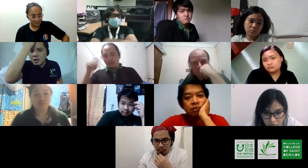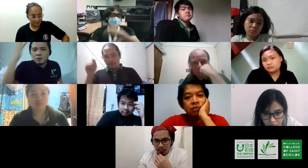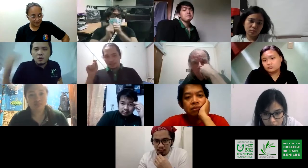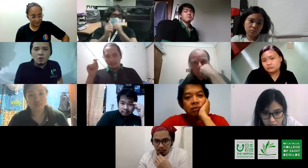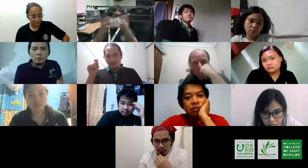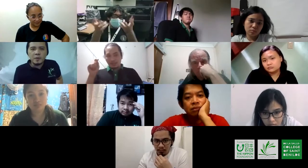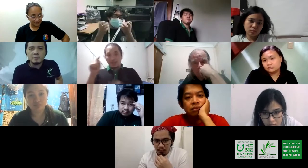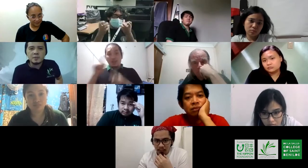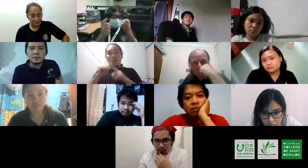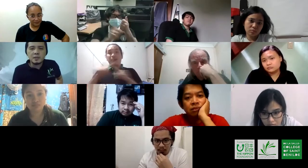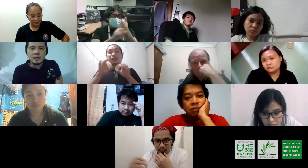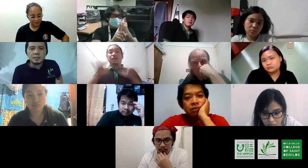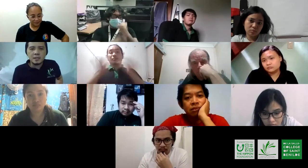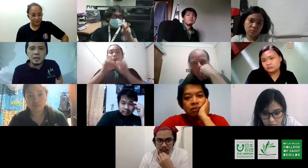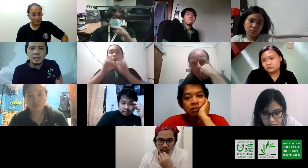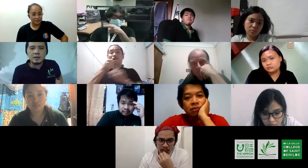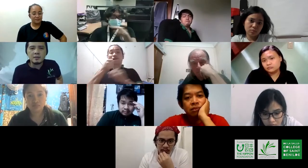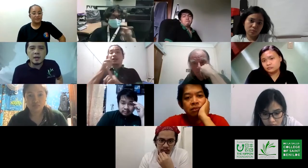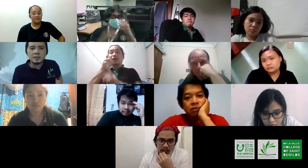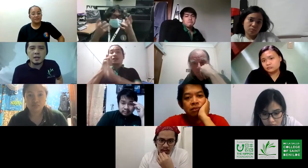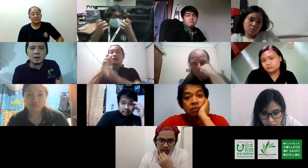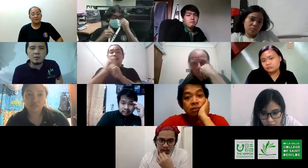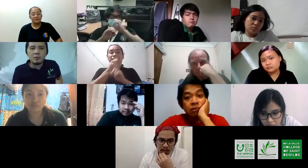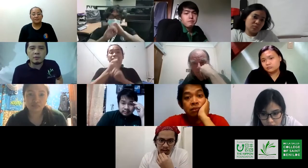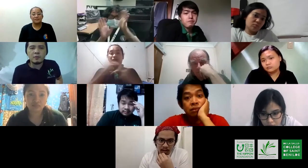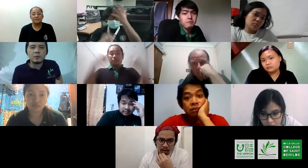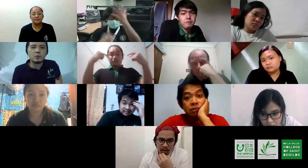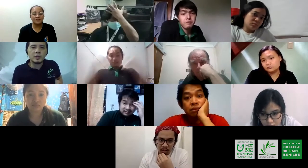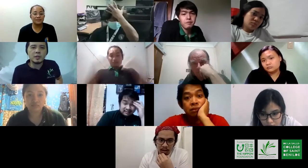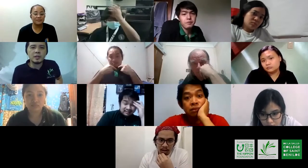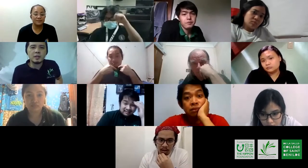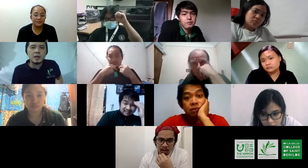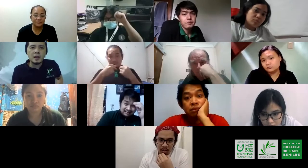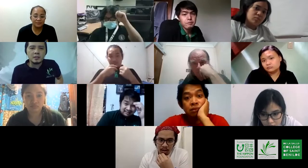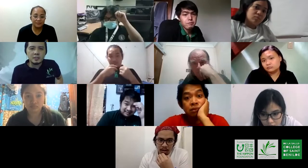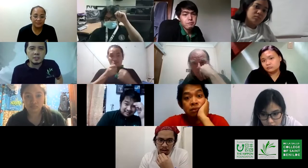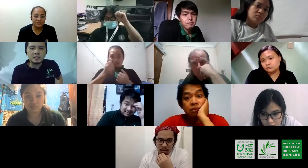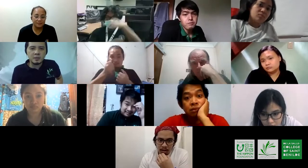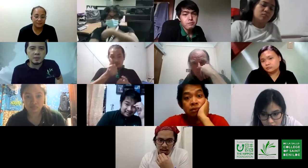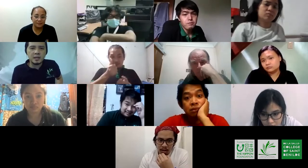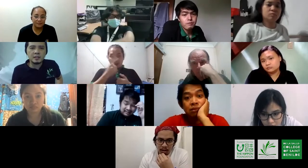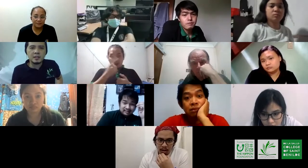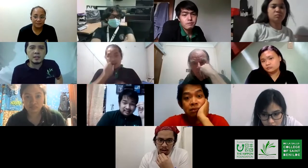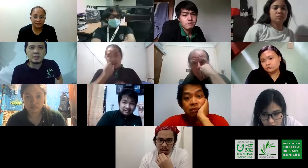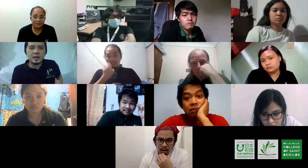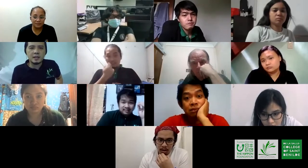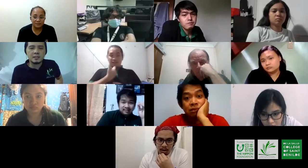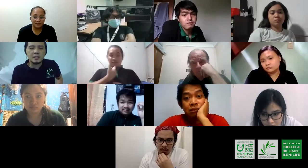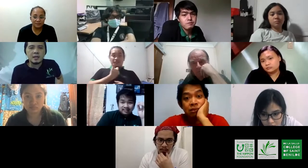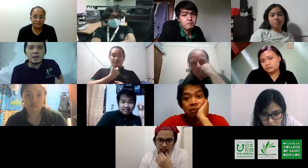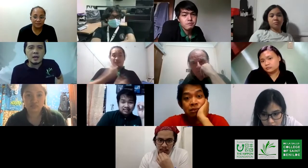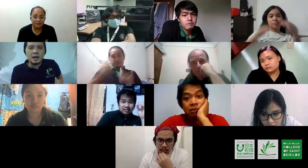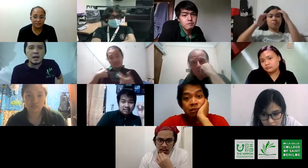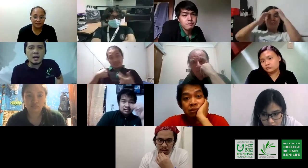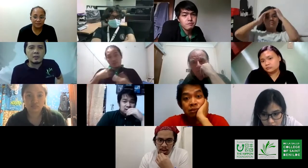So Peebs is saying that what Woody just explained is that it wasn't